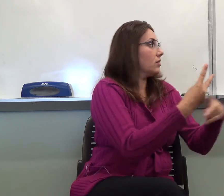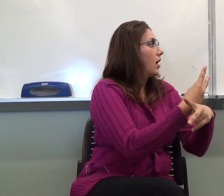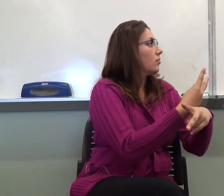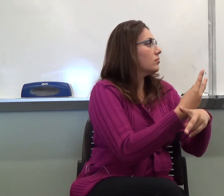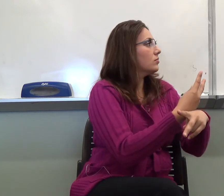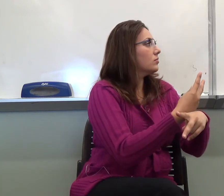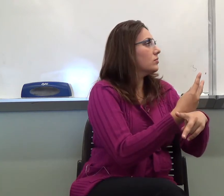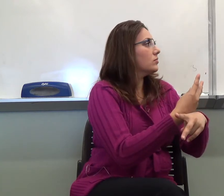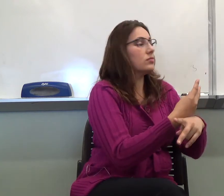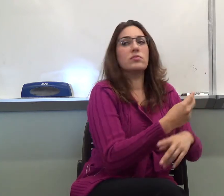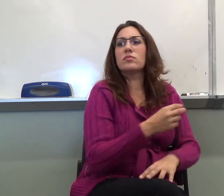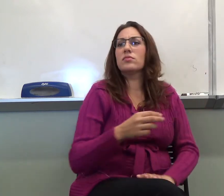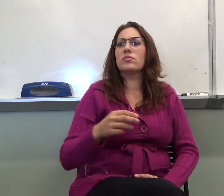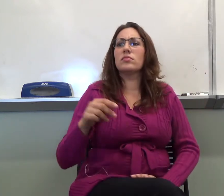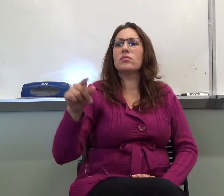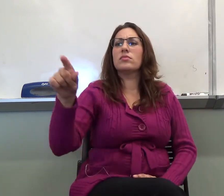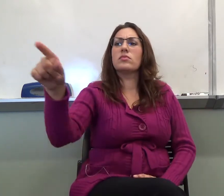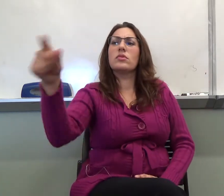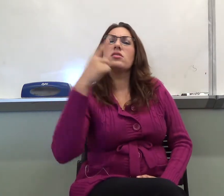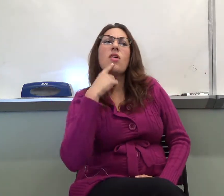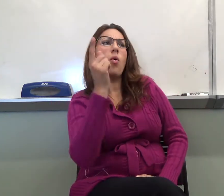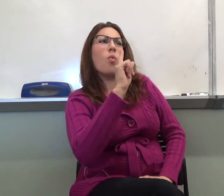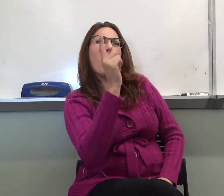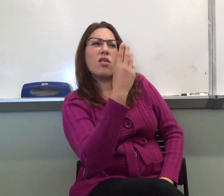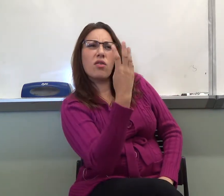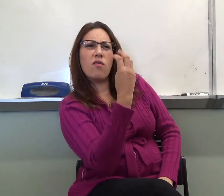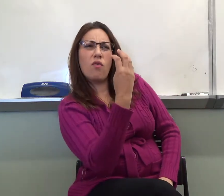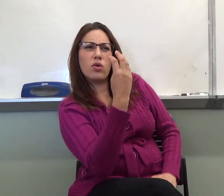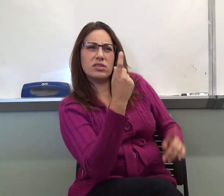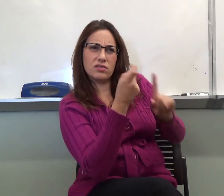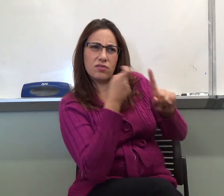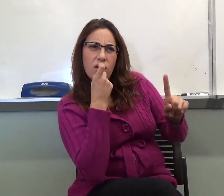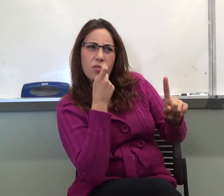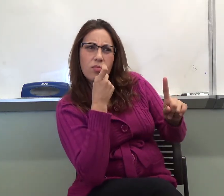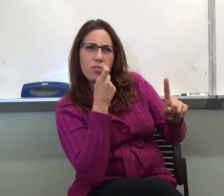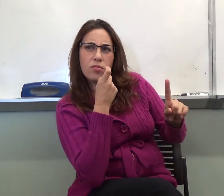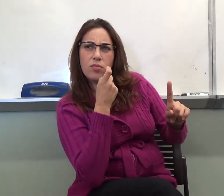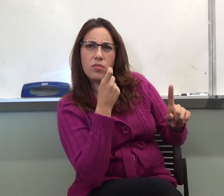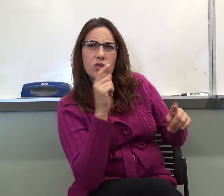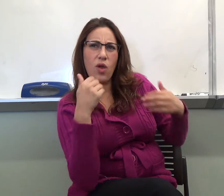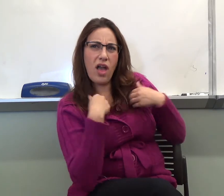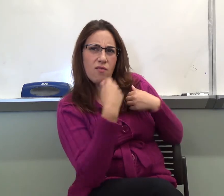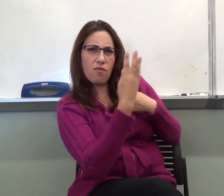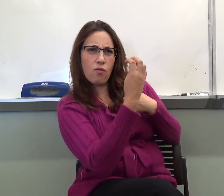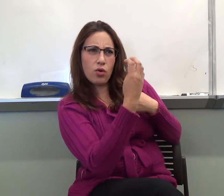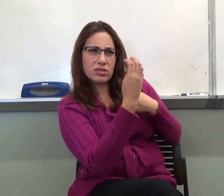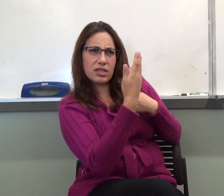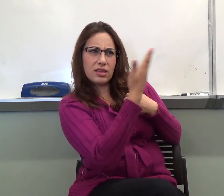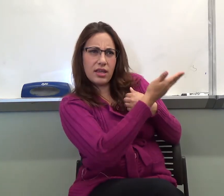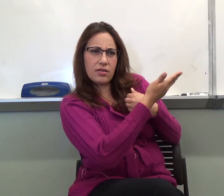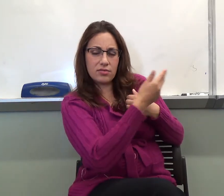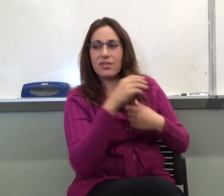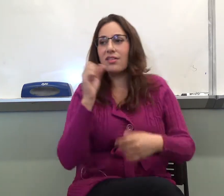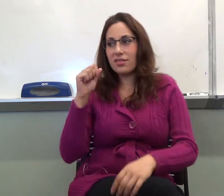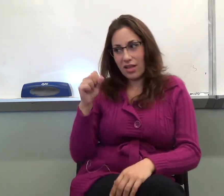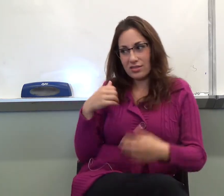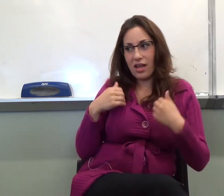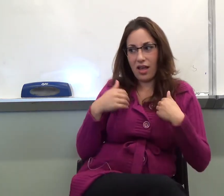Where did that 14 come Multiply from? by 4 here. Sorry? You got 14 up there. 14. Yes, I do. Where did it